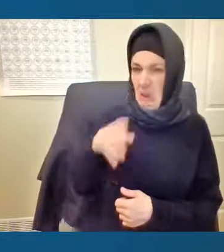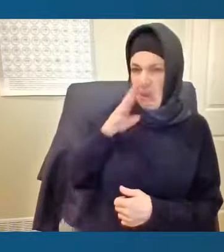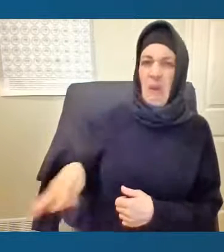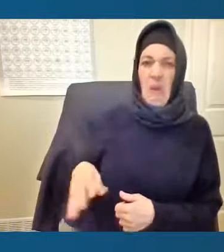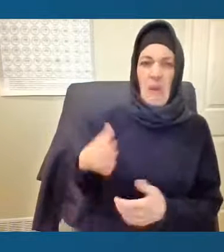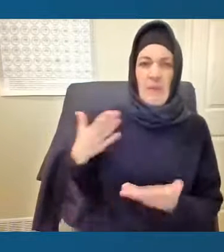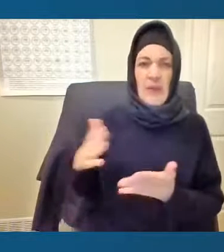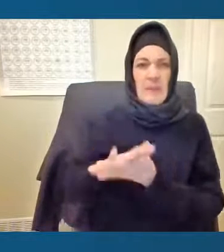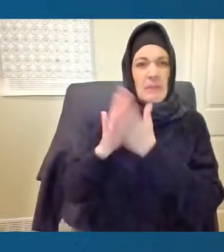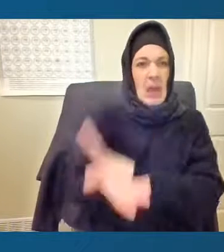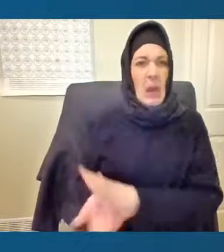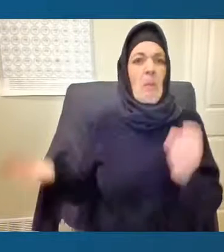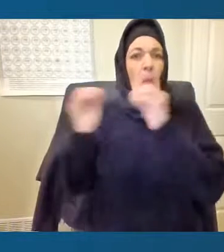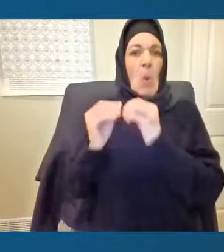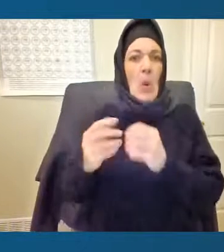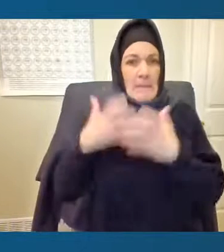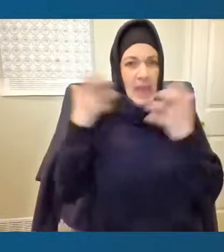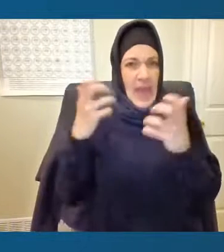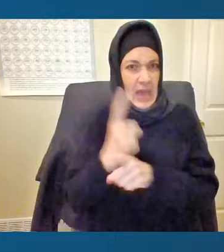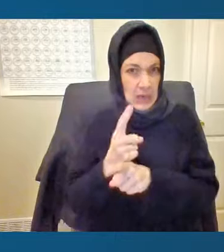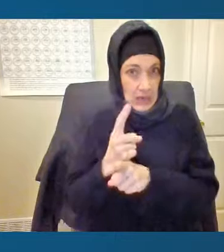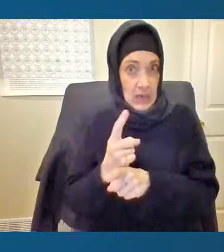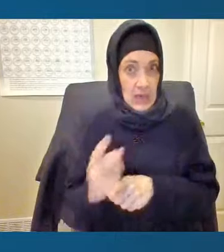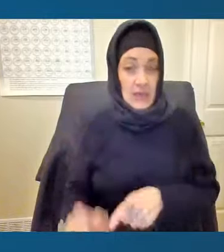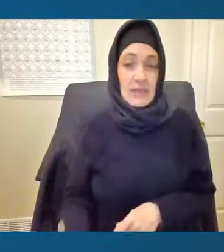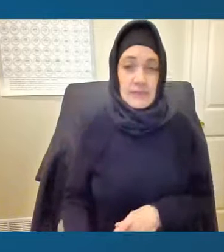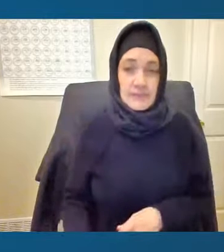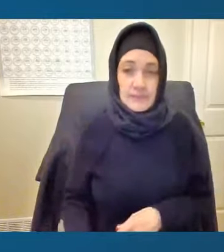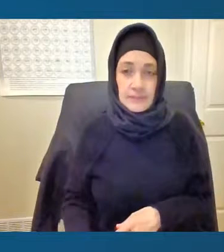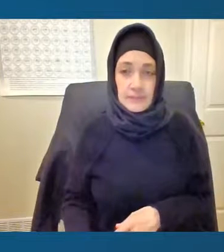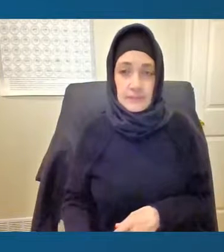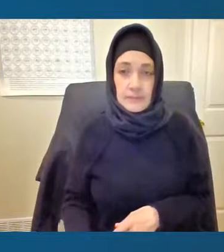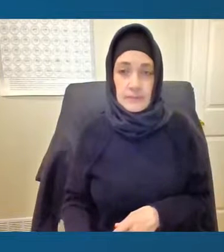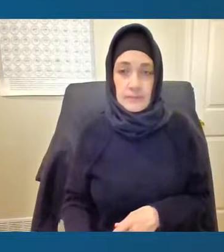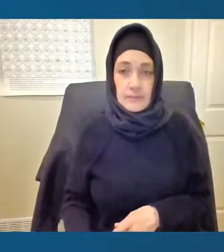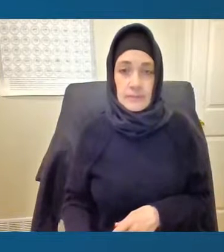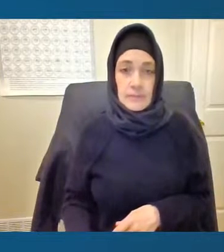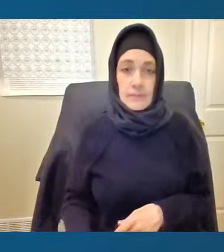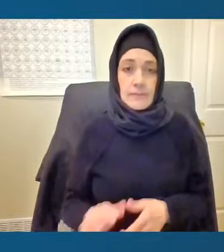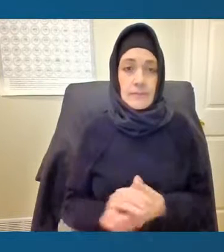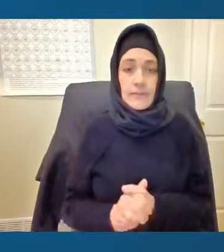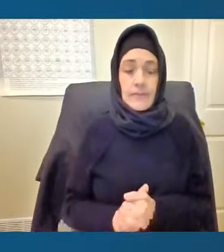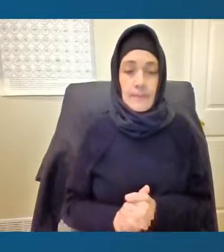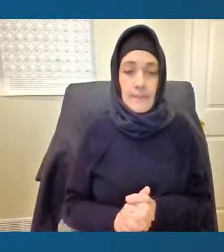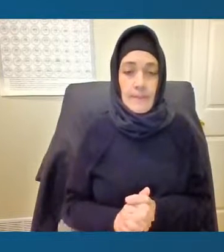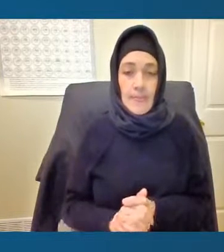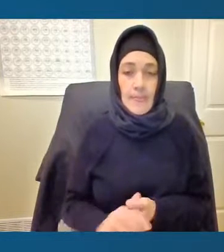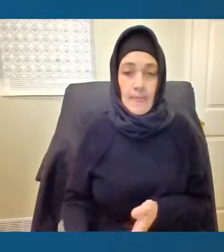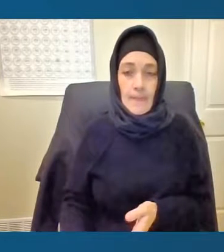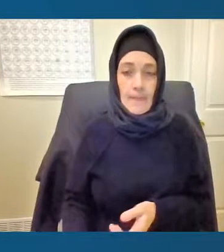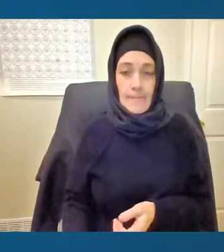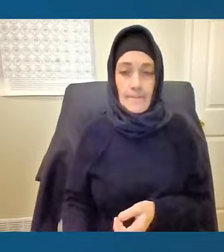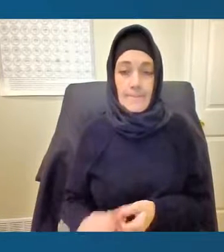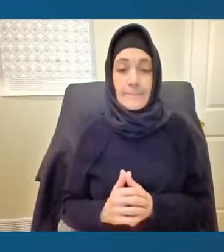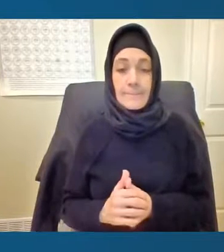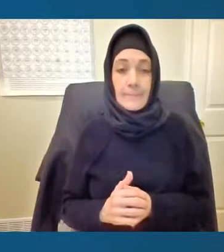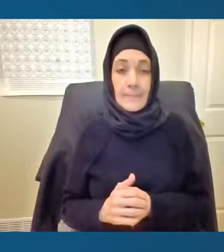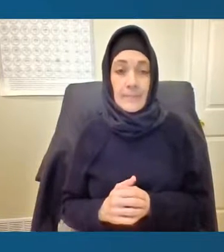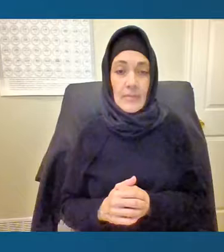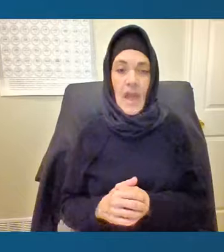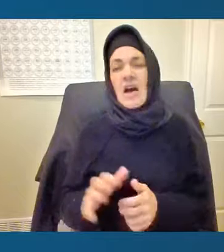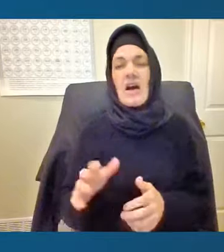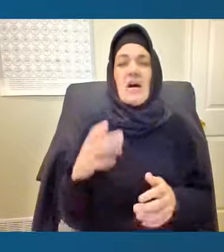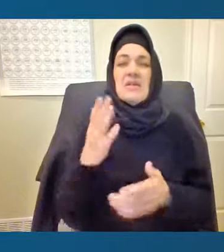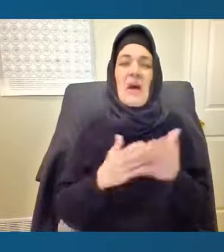to do stuff. Isn't there something like that, right? Whatever. You know what I'm saying? Yeah, right? Oh, you're using religion